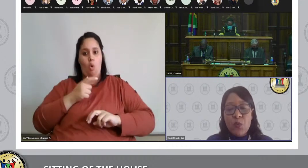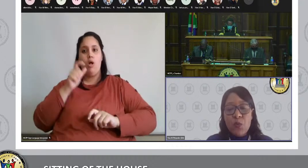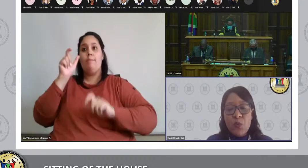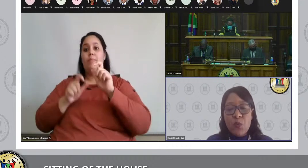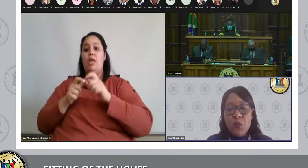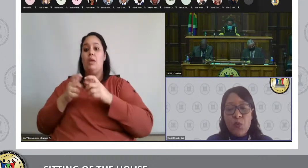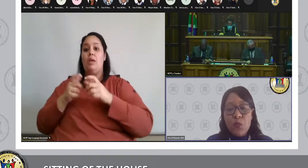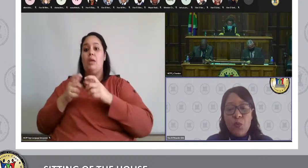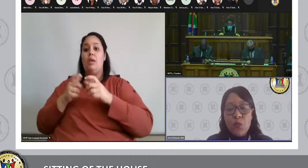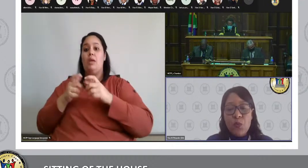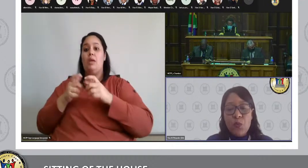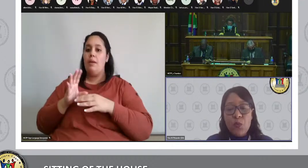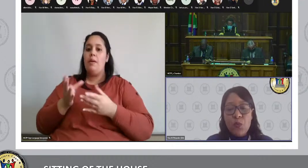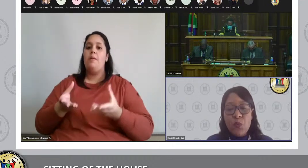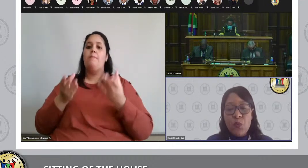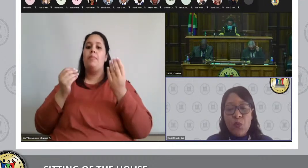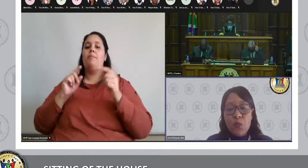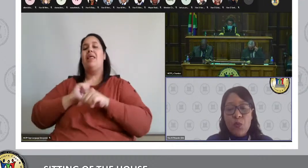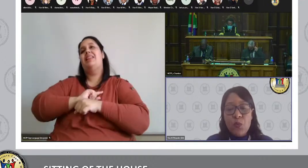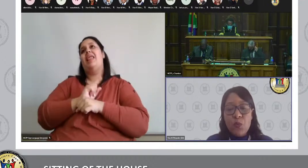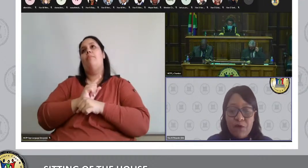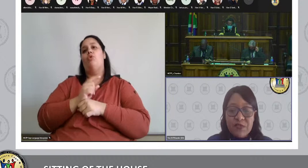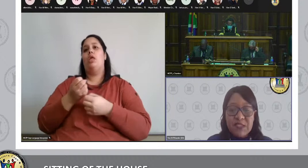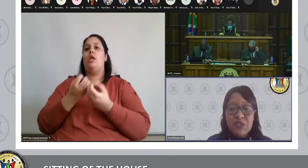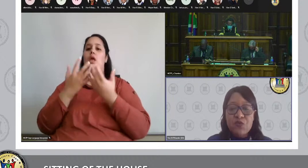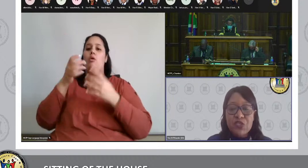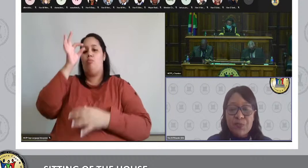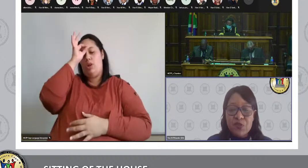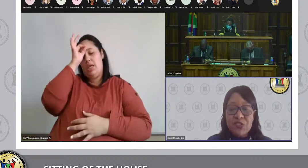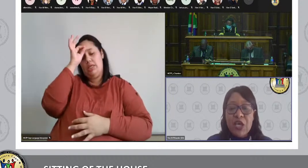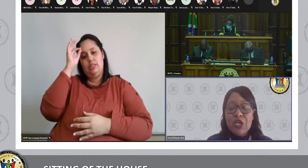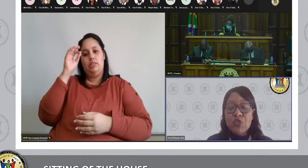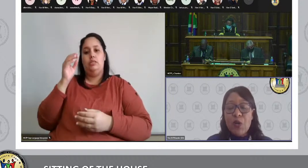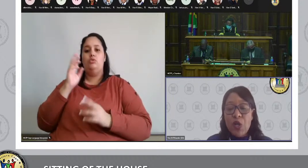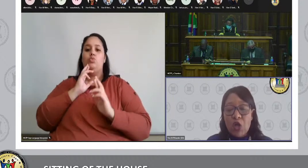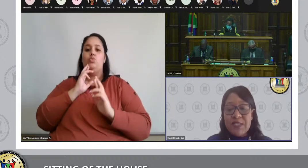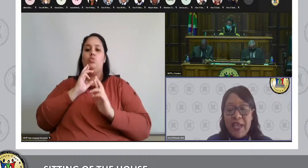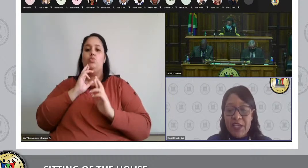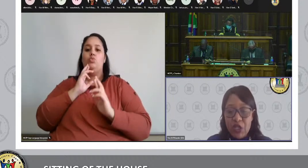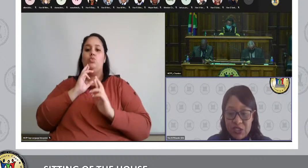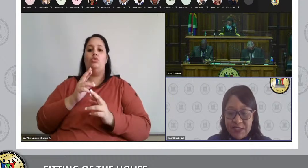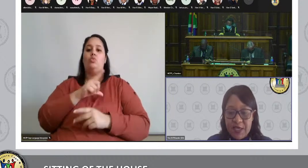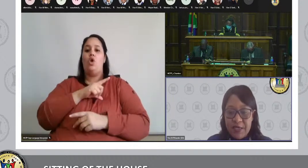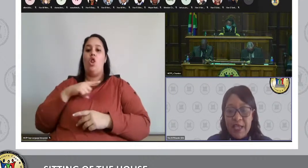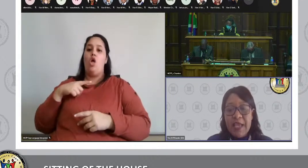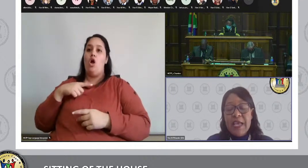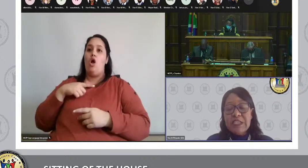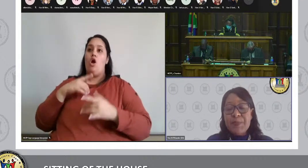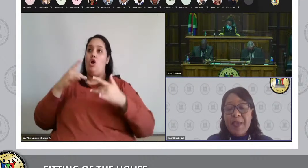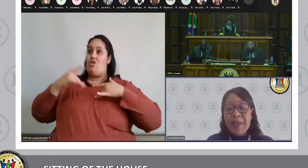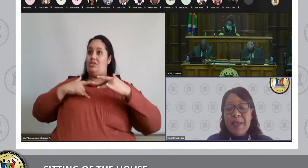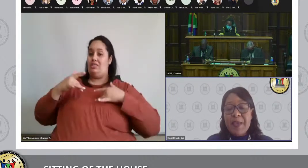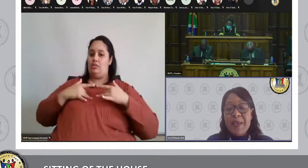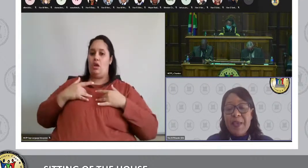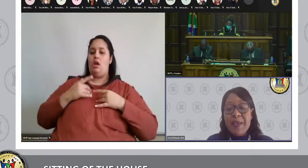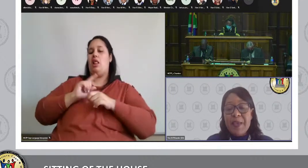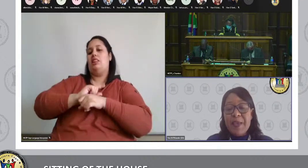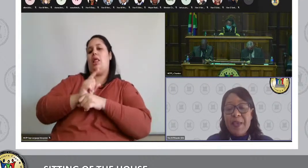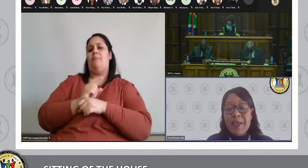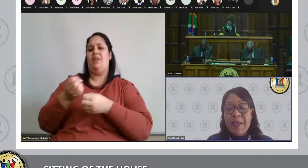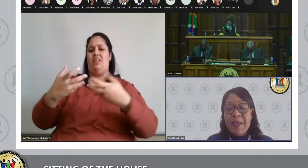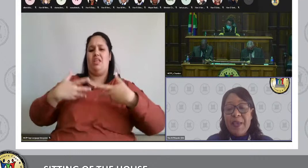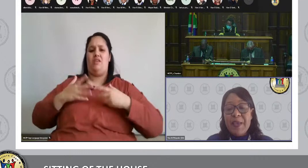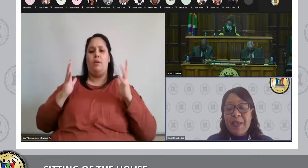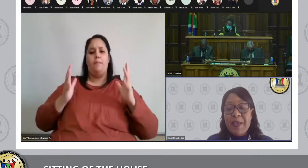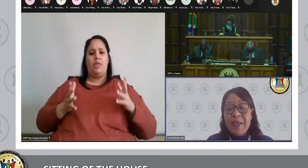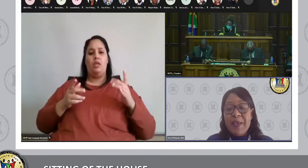in Western Cape received a temporary deployment of police officers in response to a long-standing concern. Speaker, the lack of boots